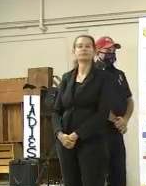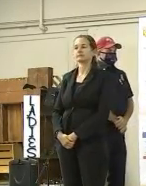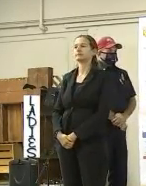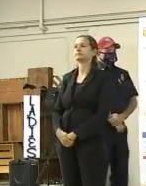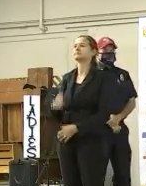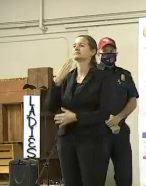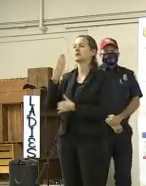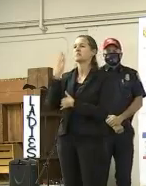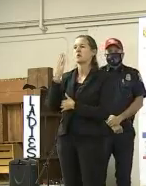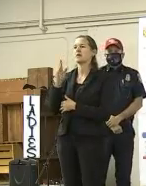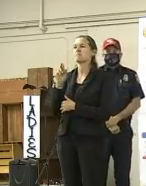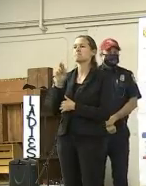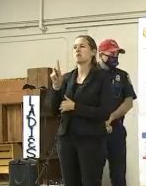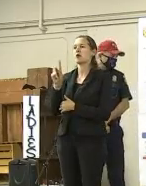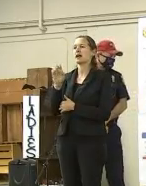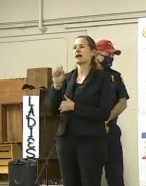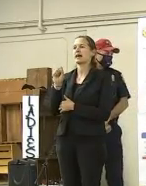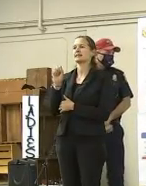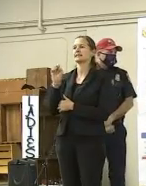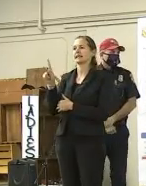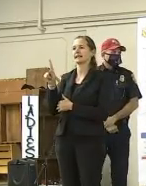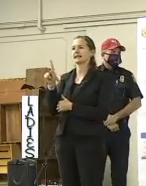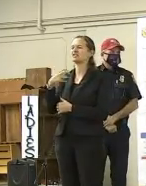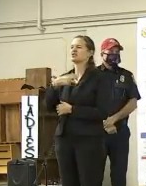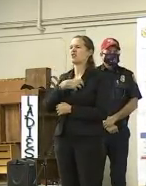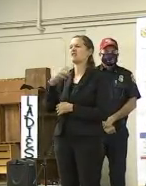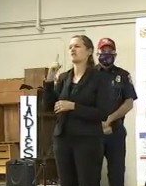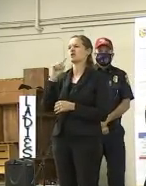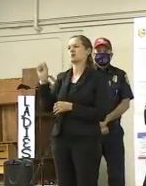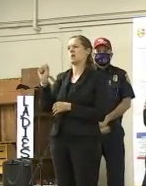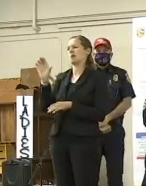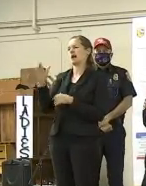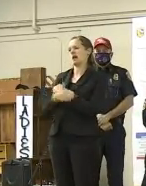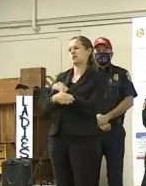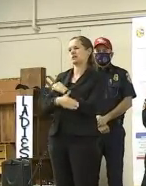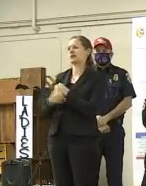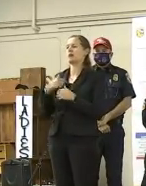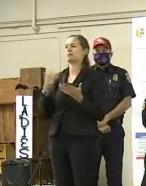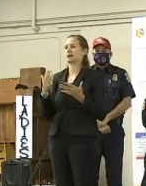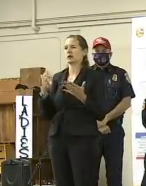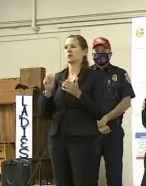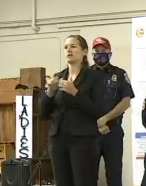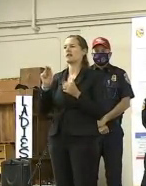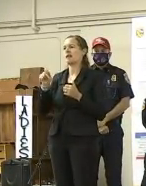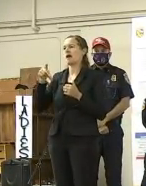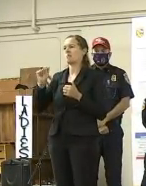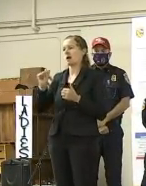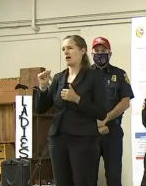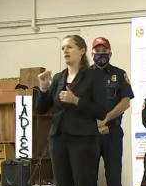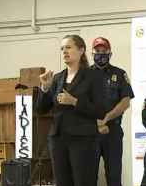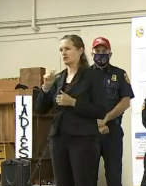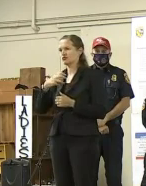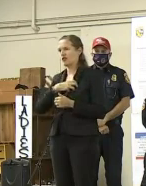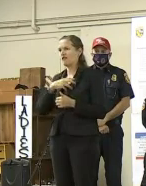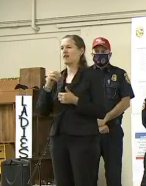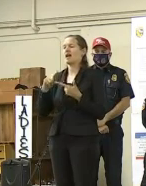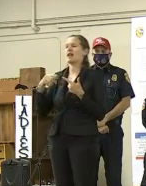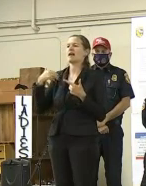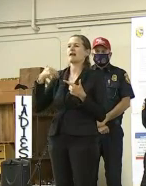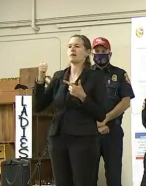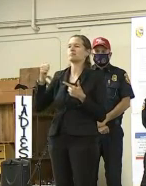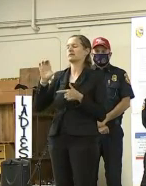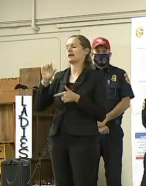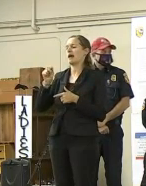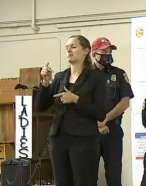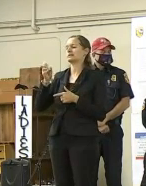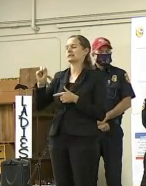Good morning. My name is Mark Essick. I'm the Sheriff of Sonoma County. I'm here today with my colleagues, Sheriff John Robertson from Napa County and Captain John Blenko from the